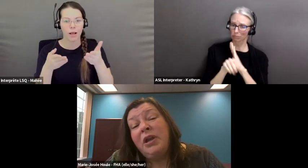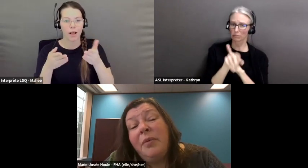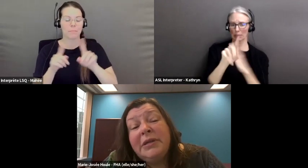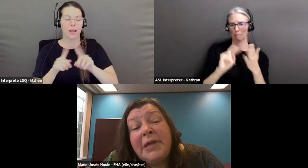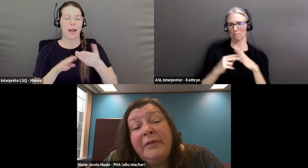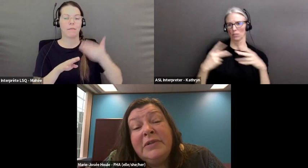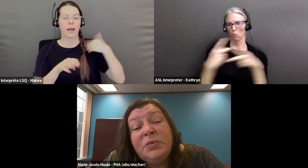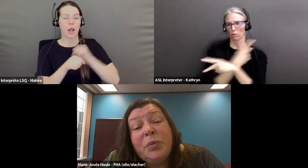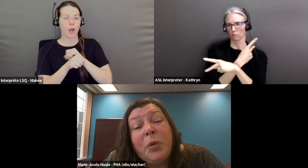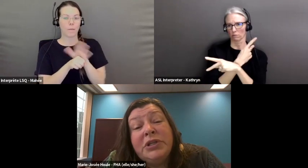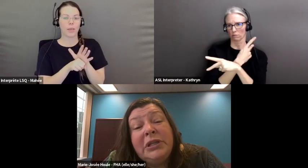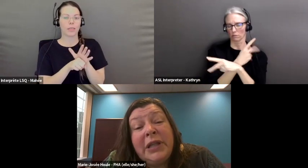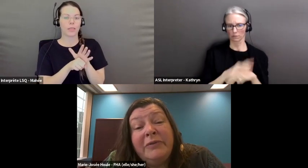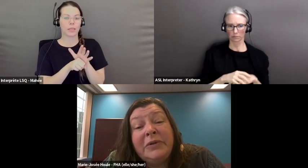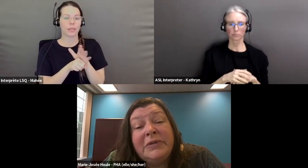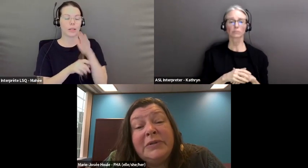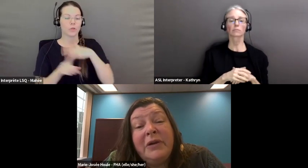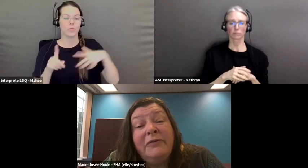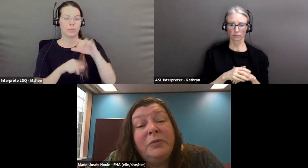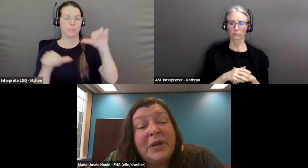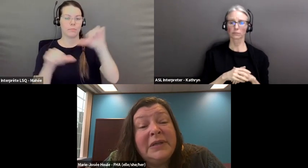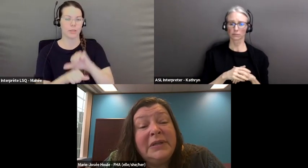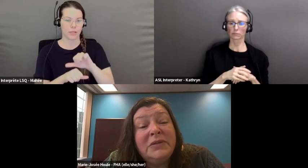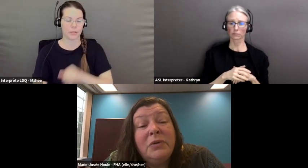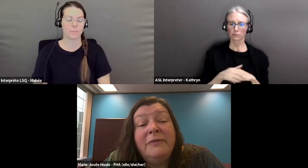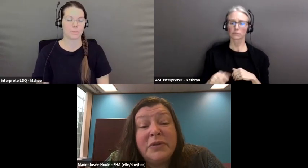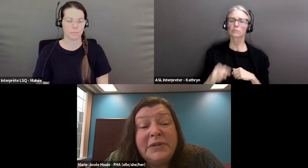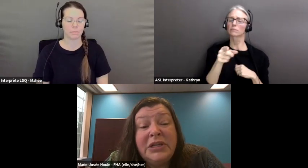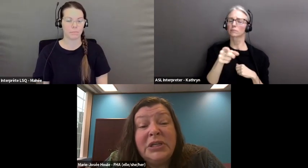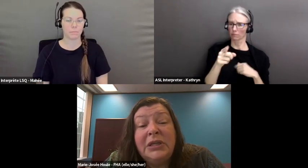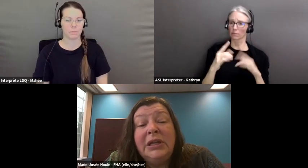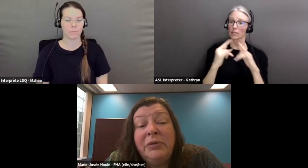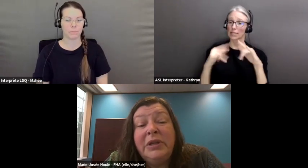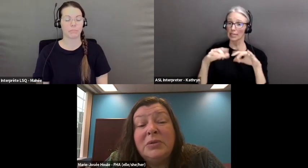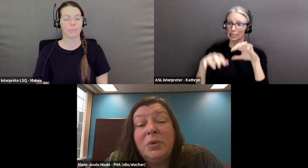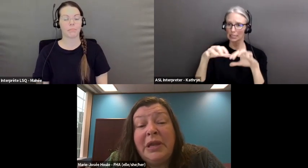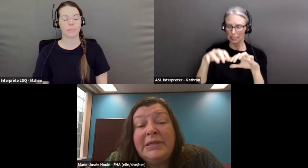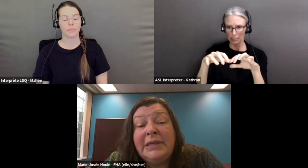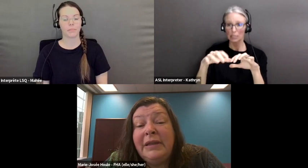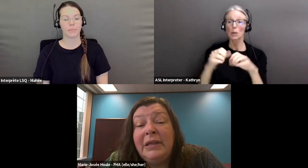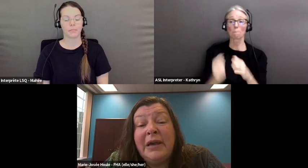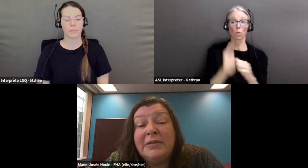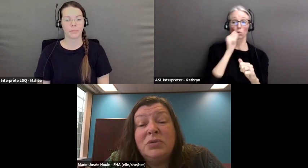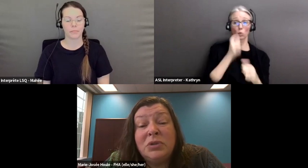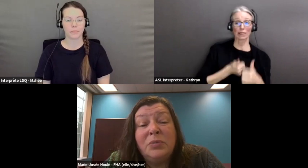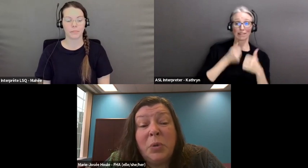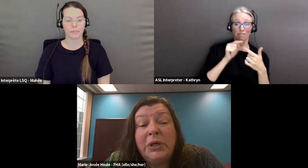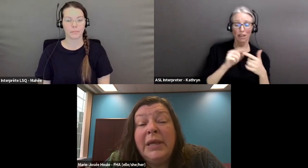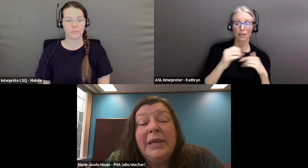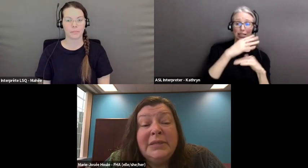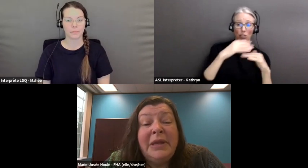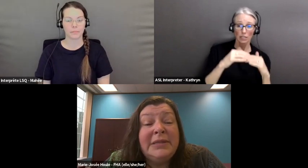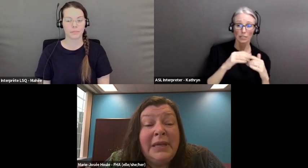So economics have disproportionate levels of residents who are First Nation, Inuit, or Métis that lack social